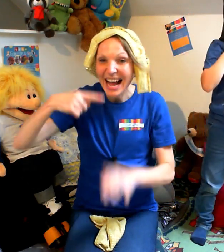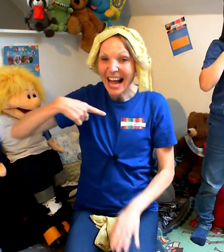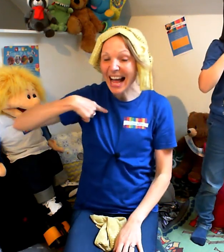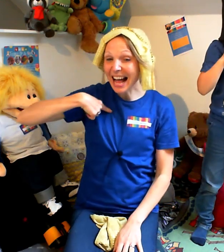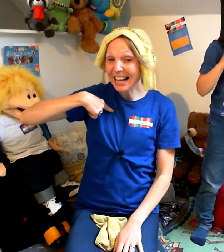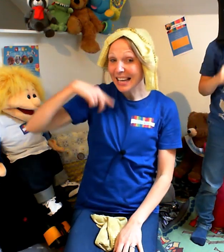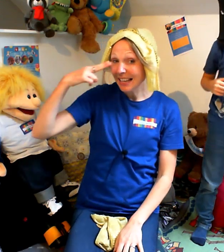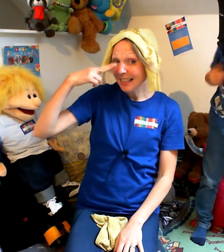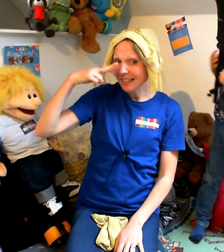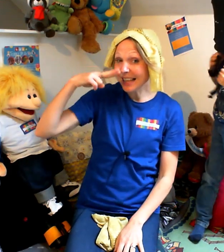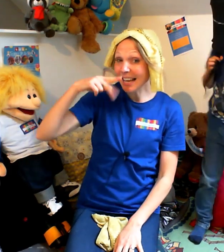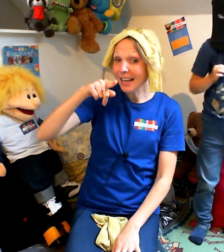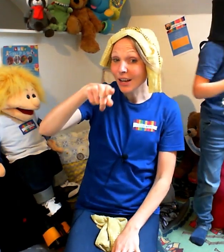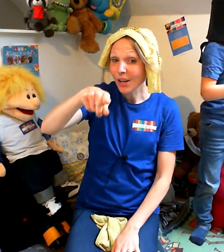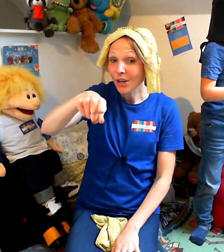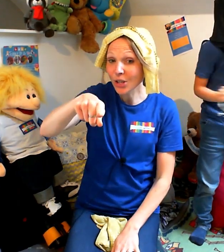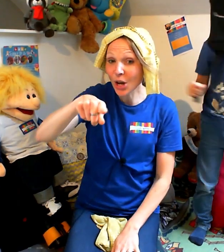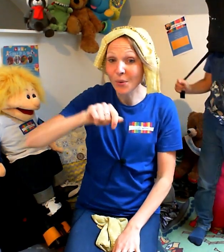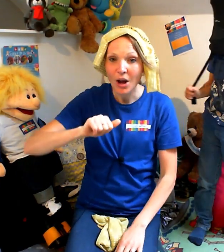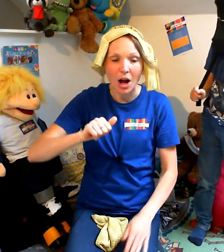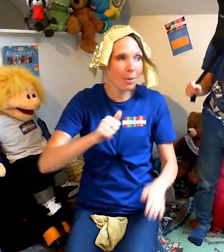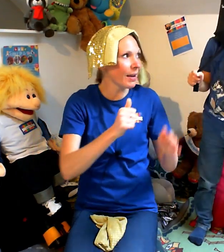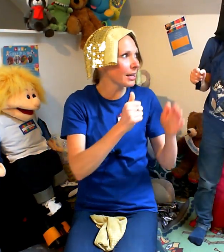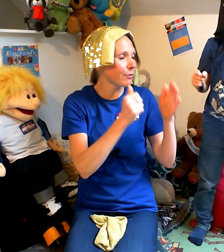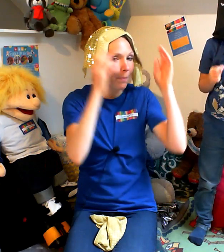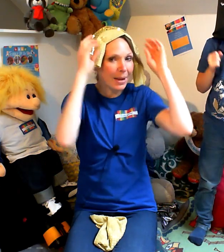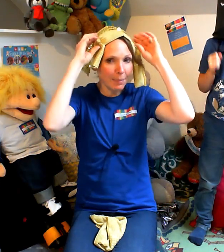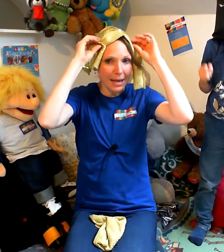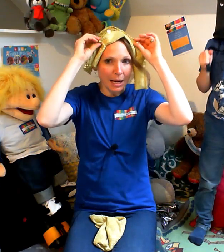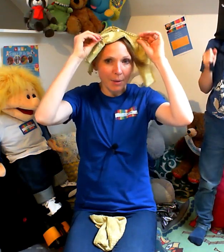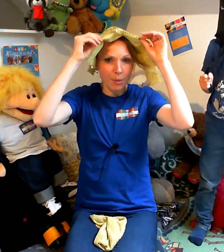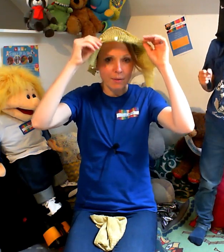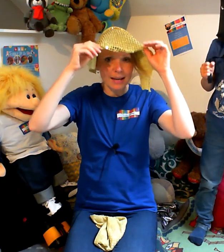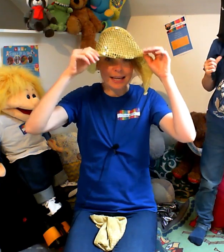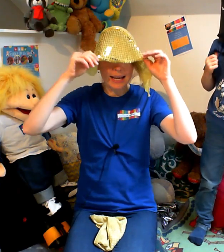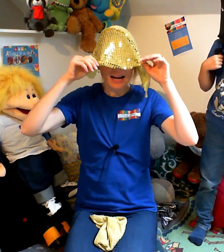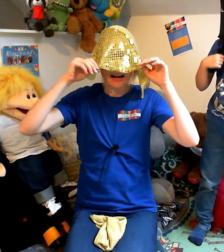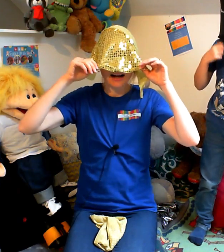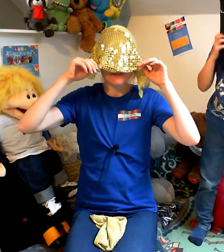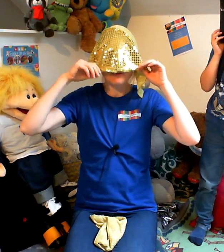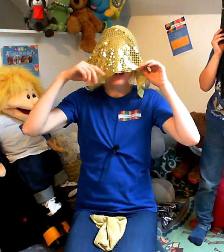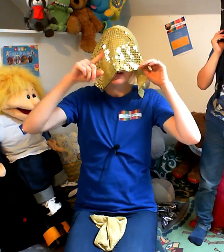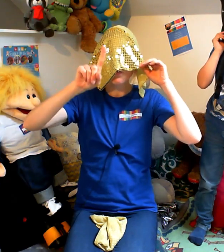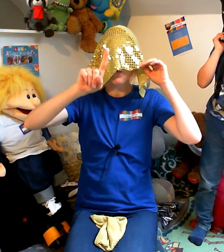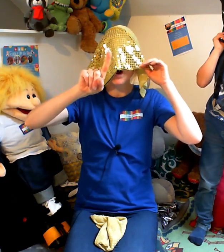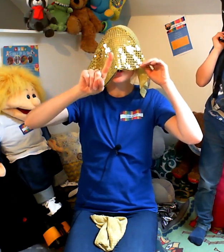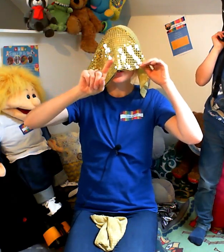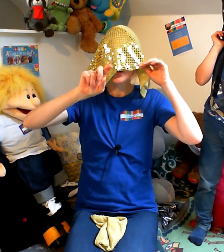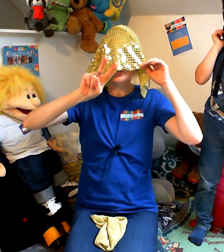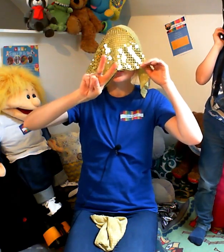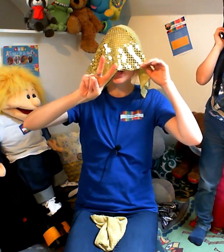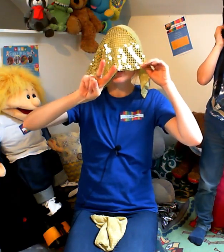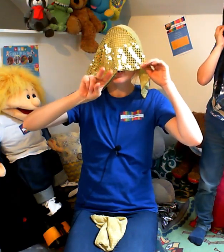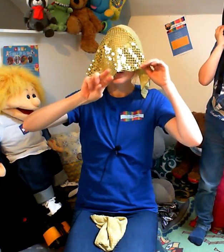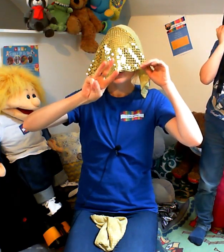peekaboo, I see you. Are we ready for a big peekaboo? Are we ready? After three. One, two,